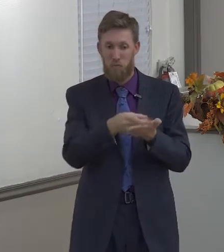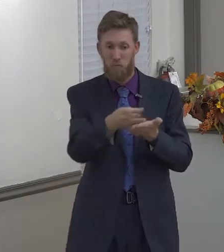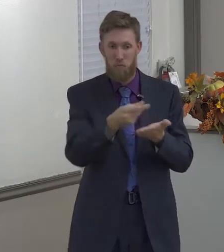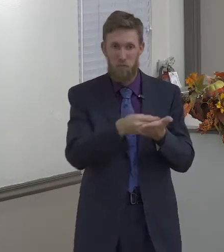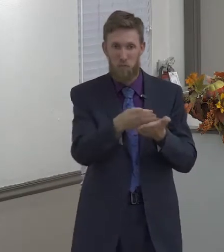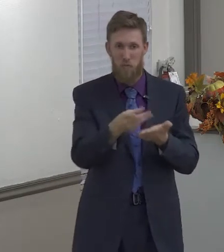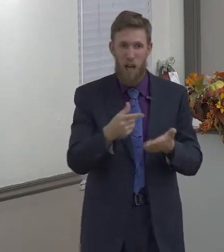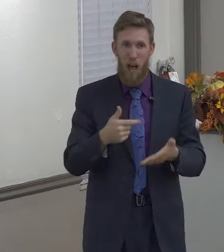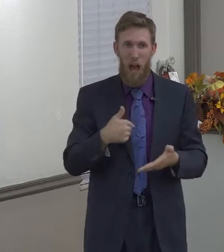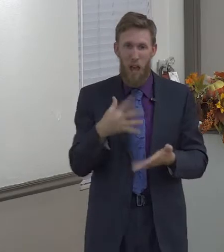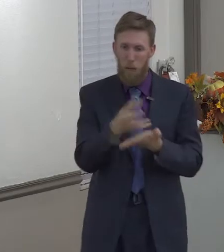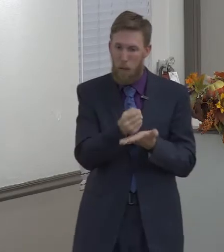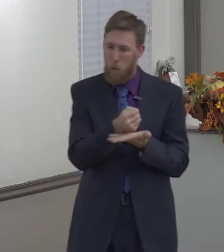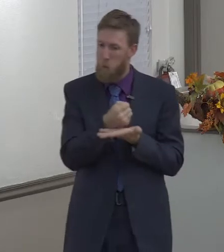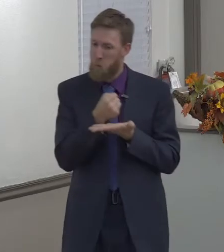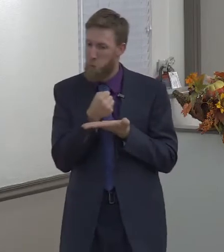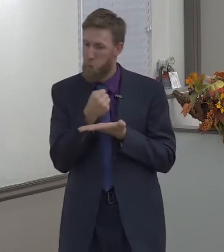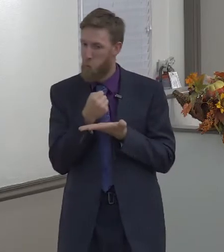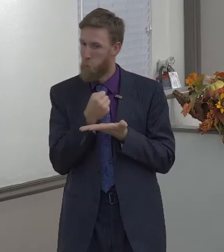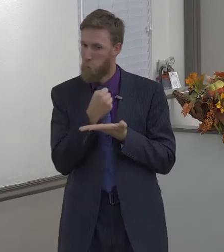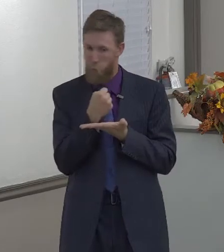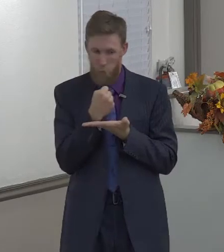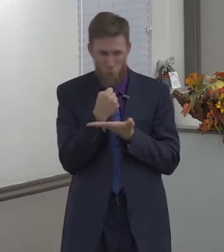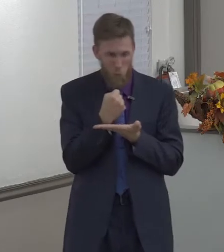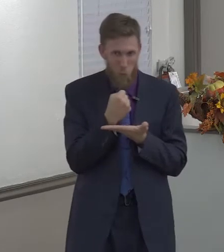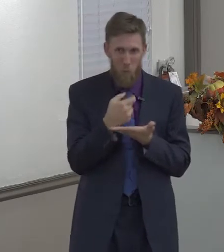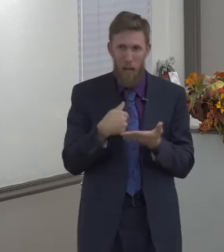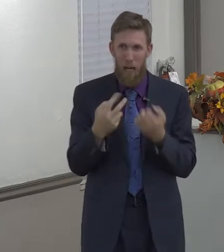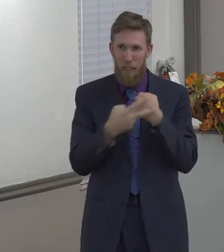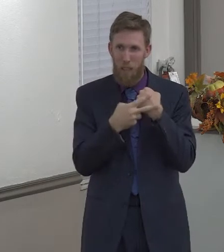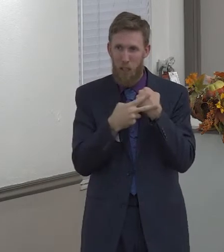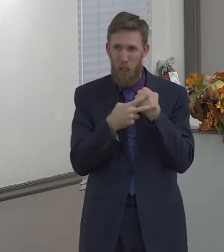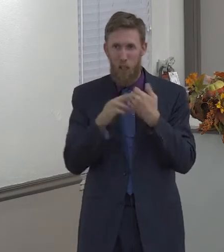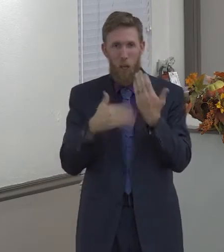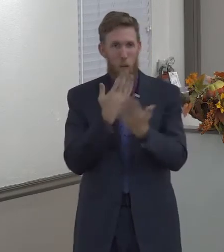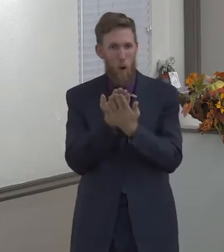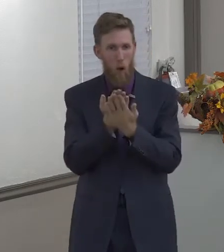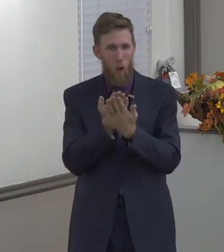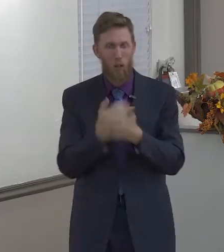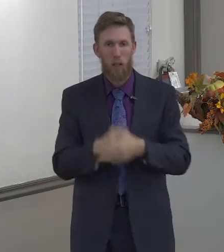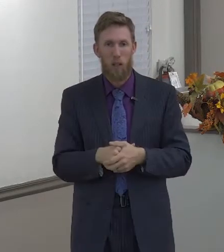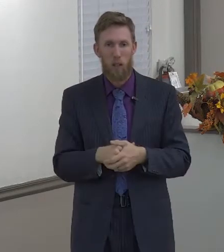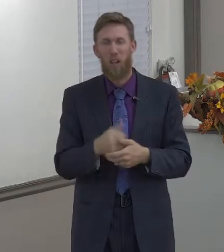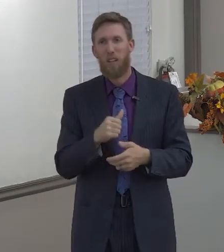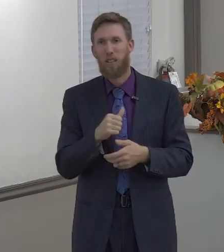I don't like spending money. And I really don't like spending a whole lot of money on shoes.